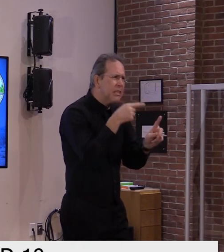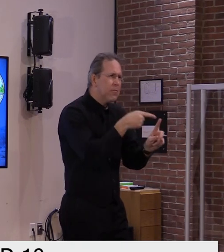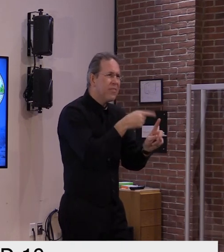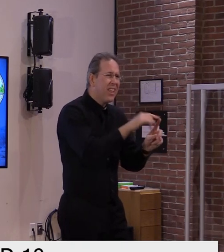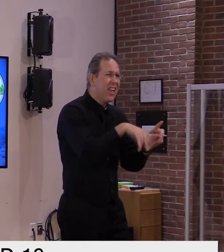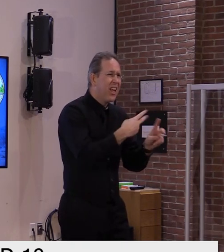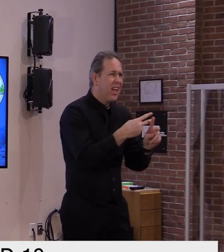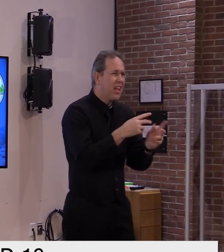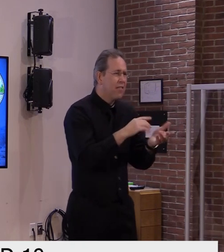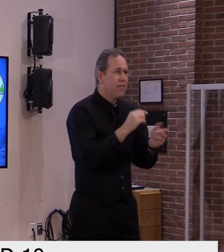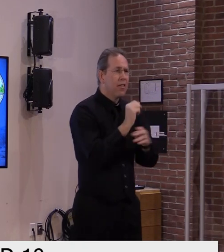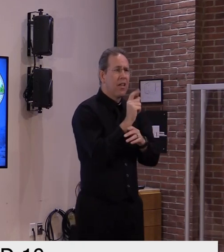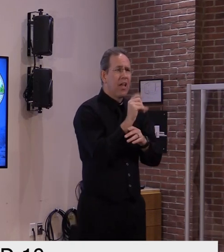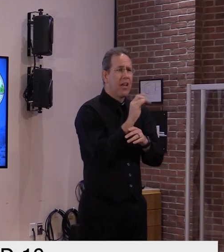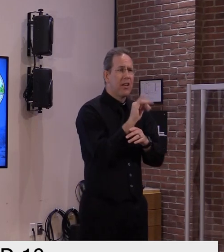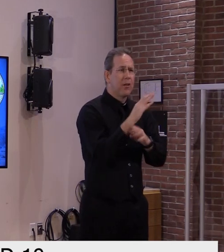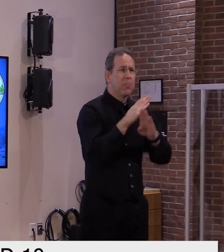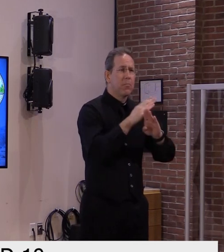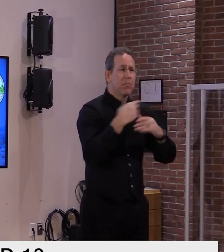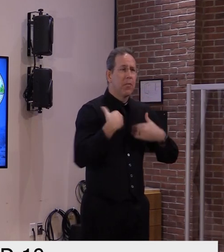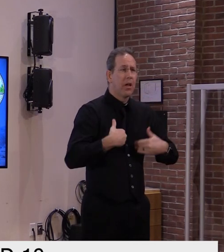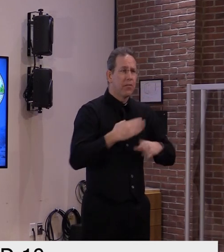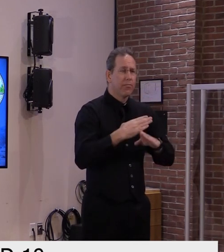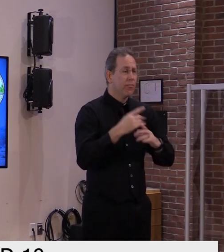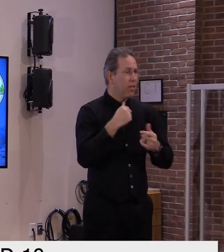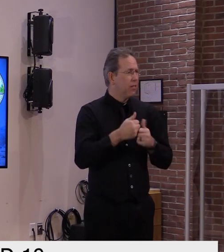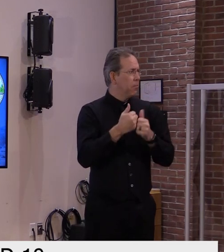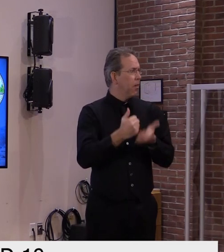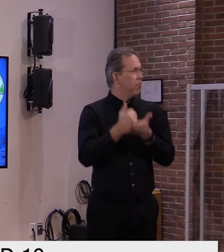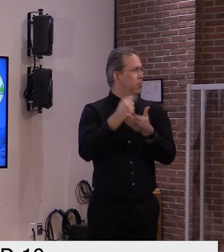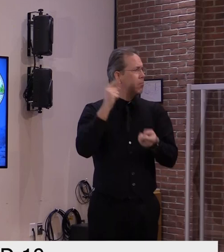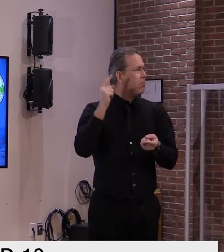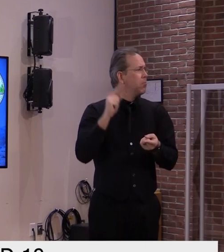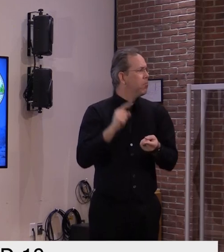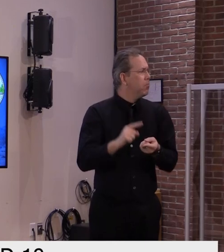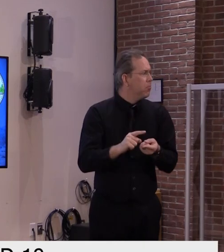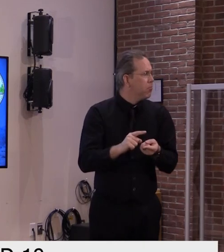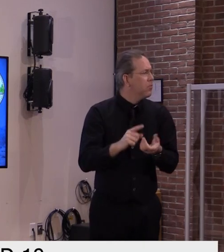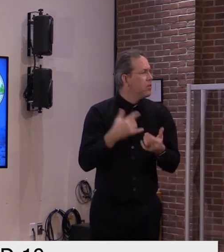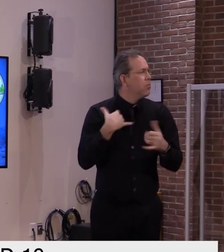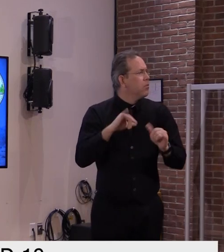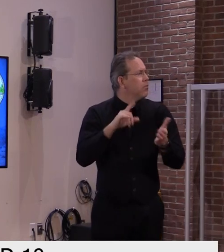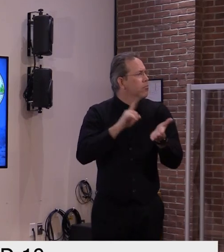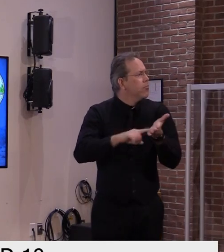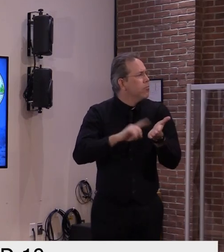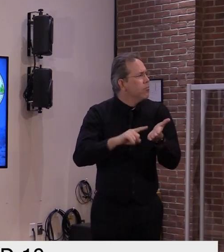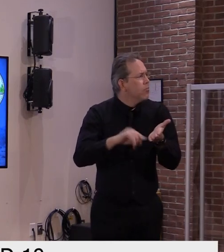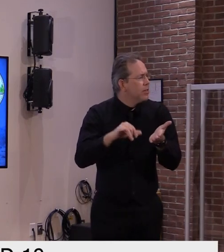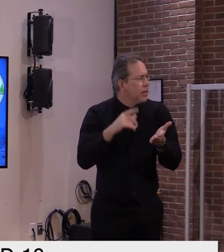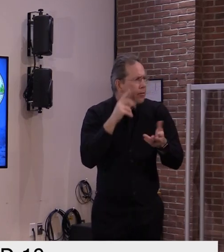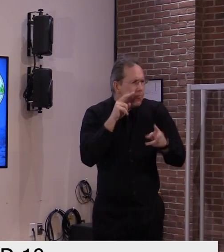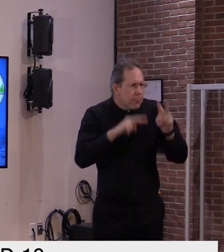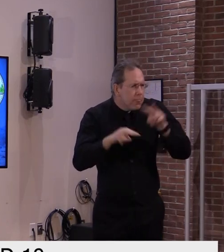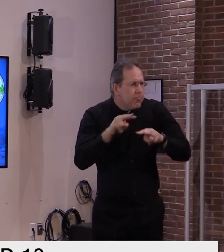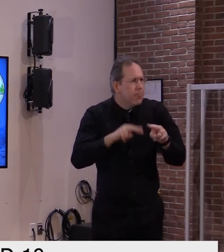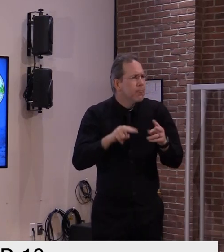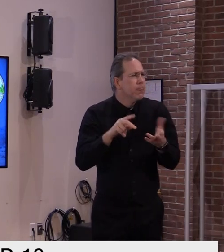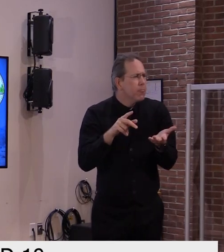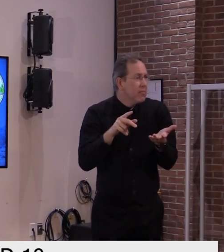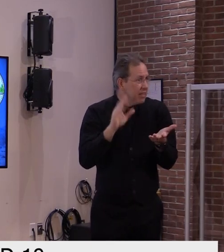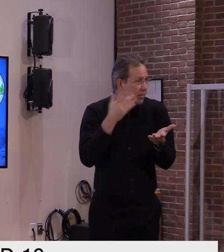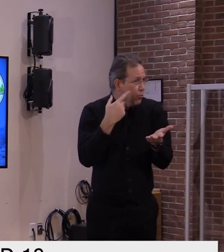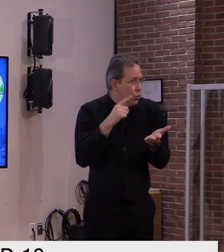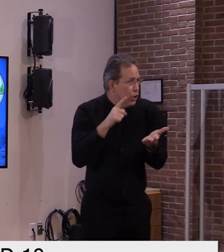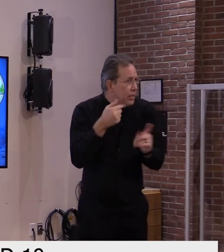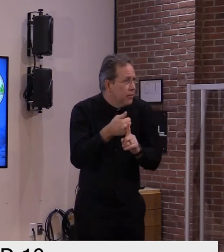of care due to a lack of full endorsement by some medical research and clinical organizations, including the NIH